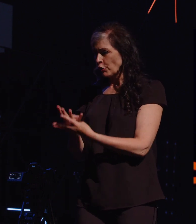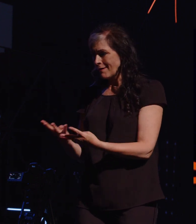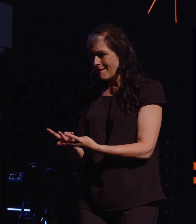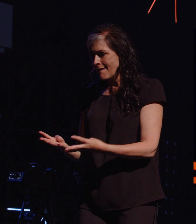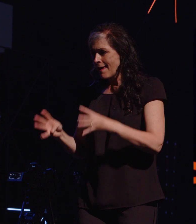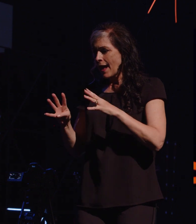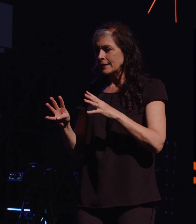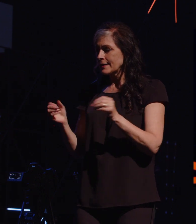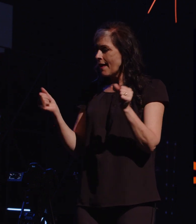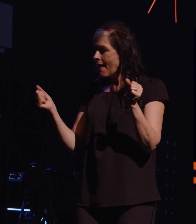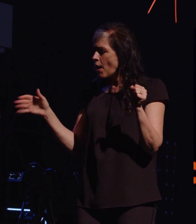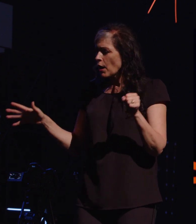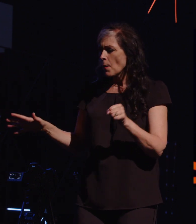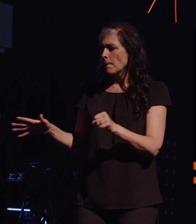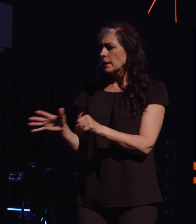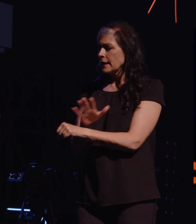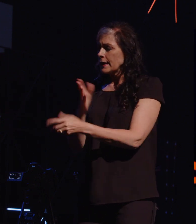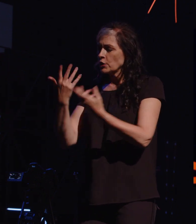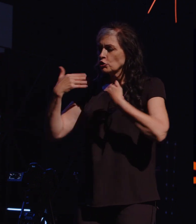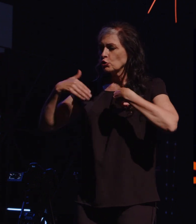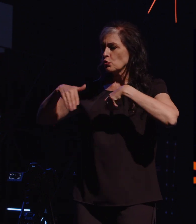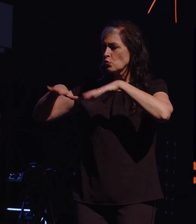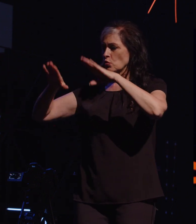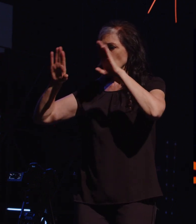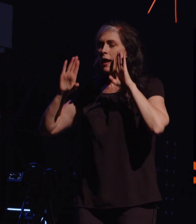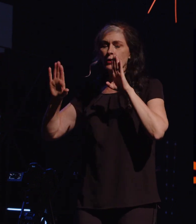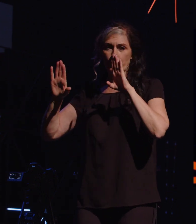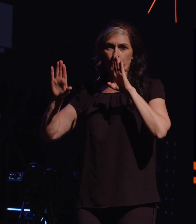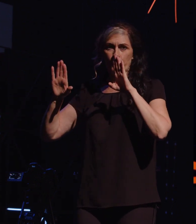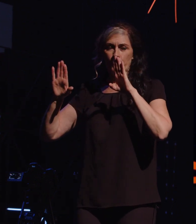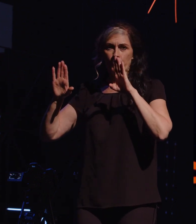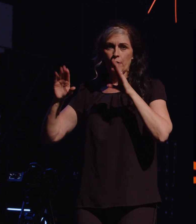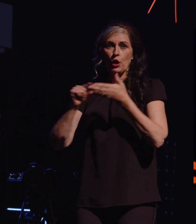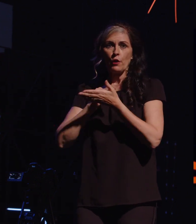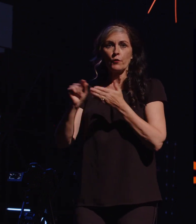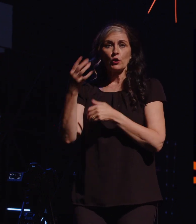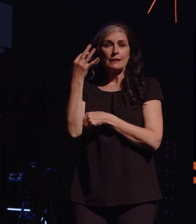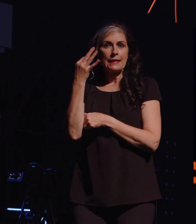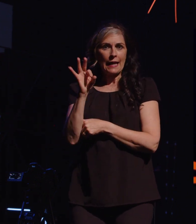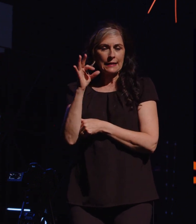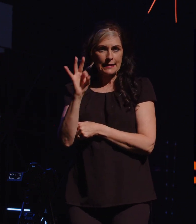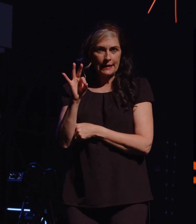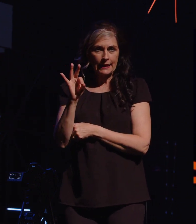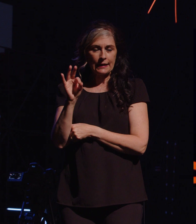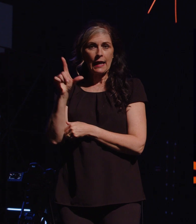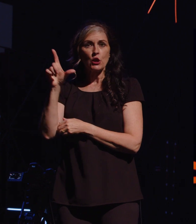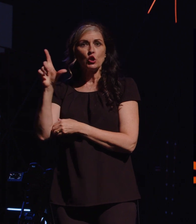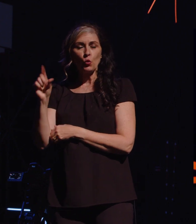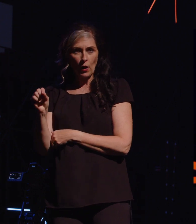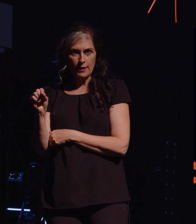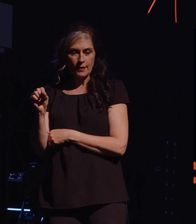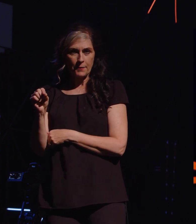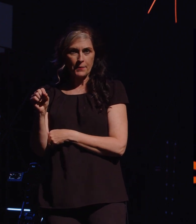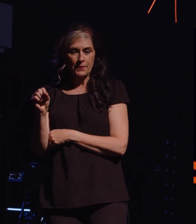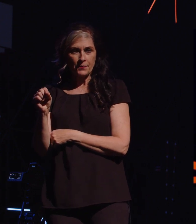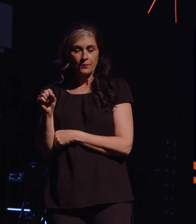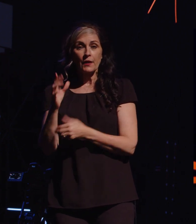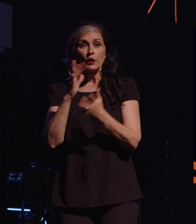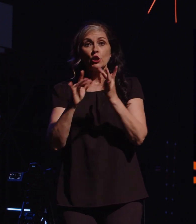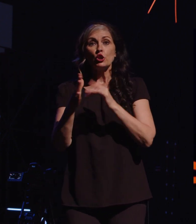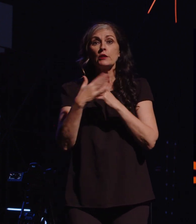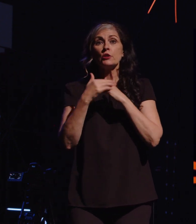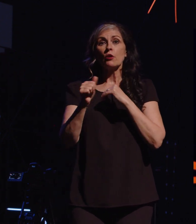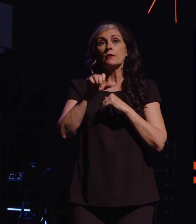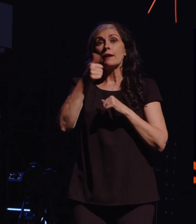was complete surrender to him. In verse 19 and 20, Jesus